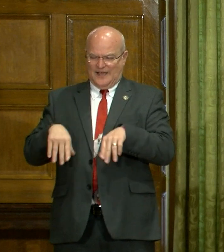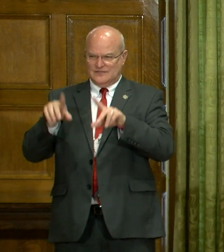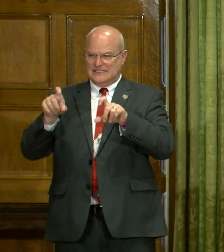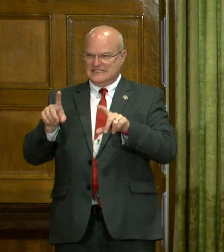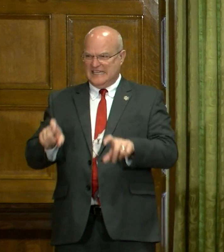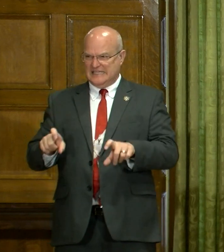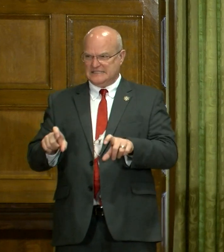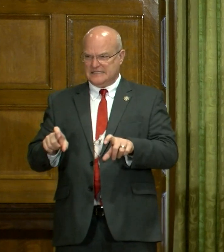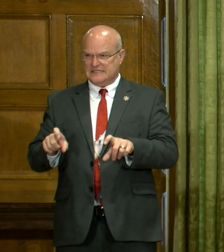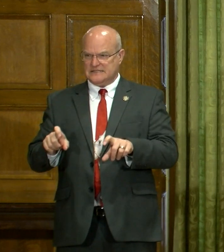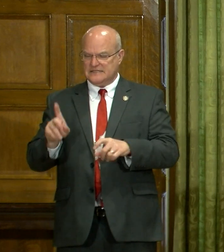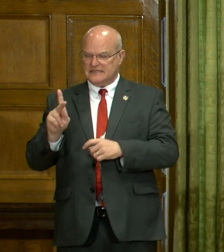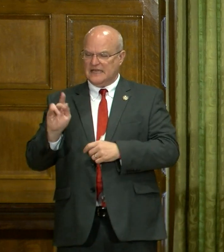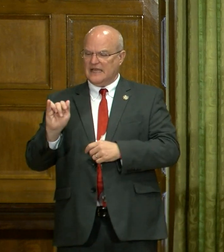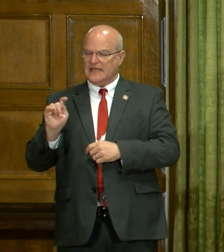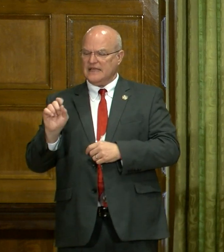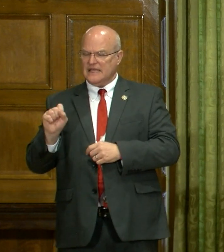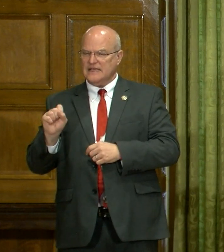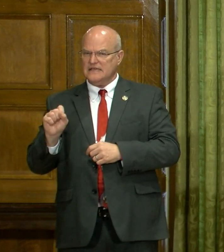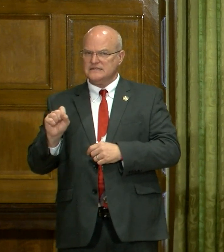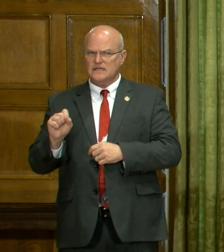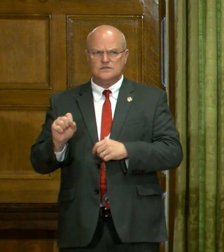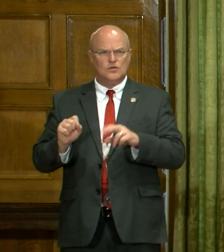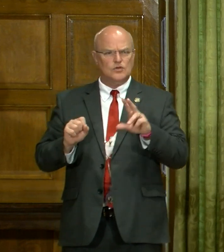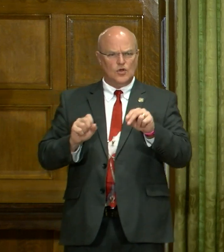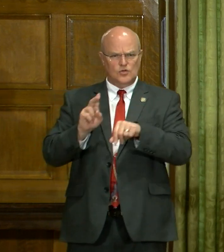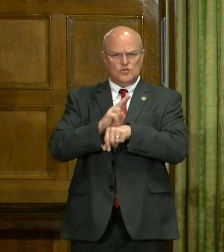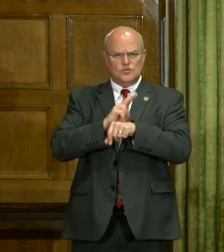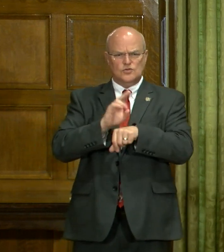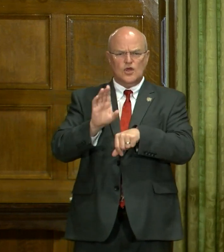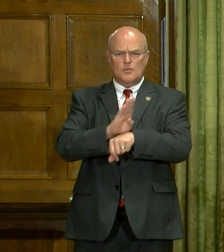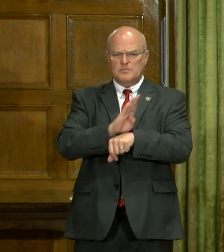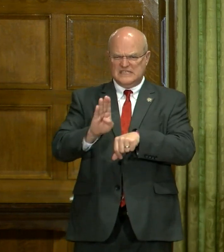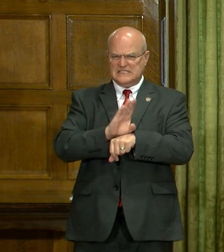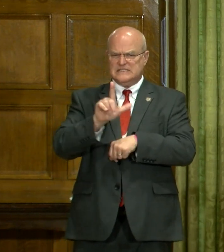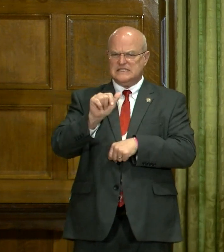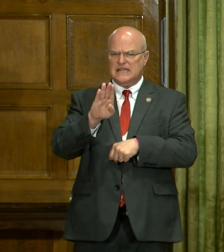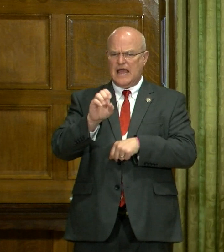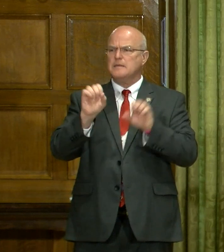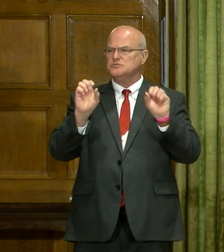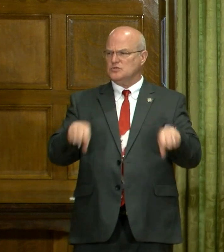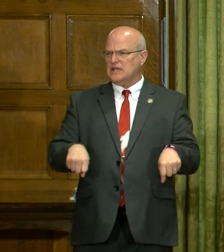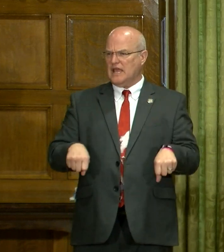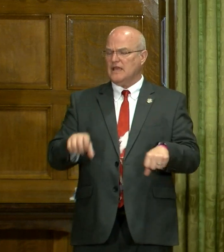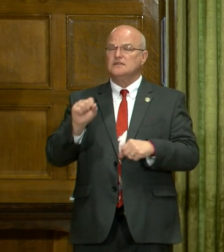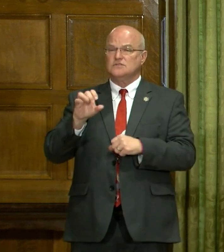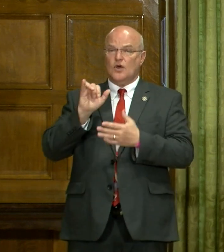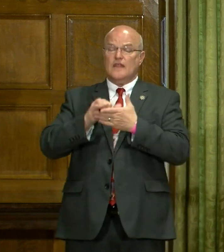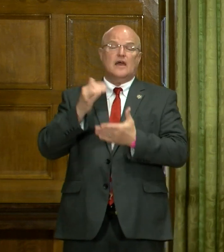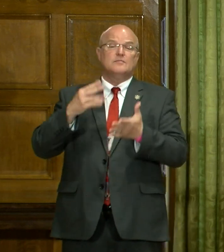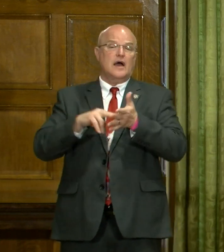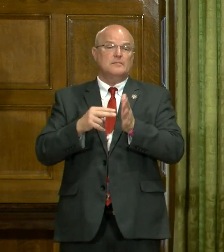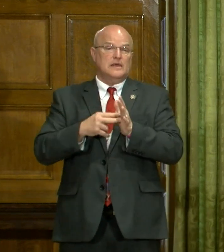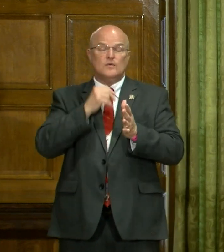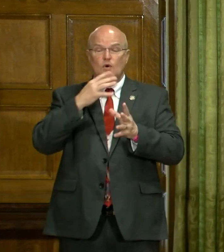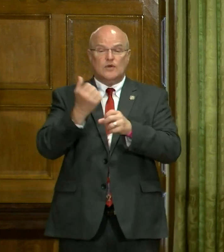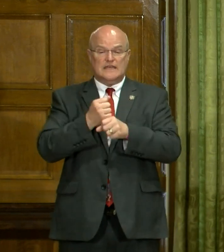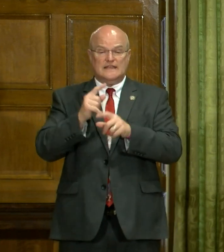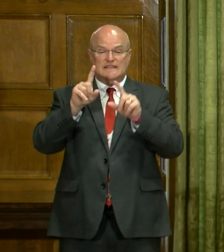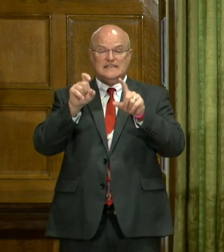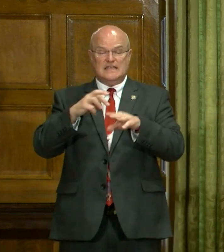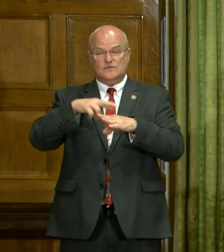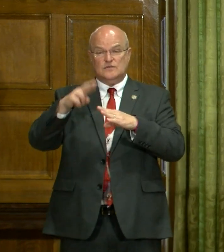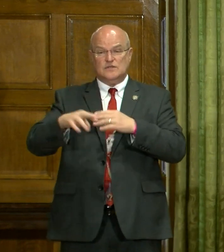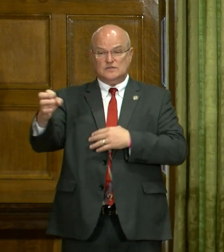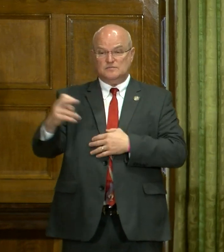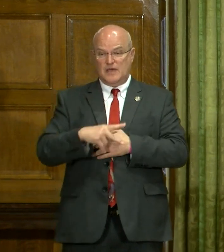testing capacity. And I said, no, you can use your commercial lab for this. And so that might mean we won't get the test